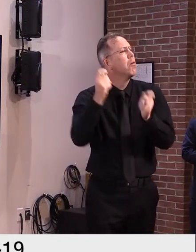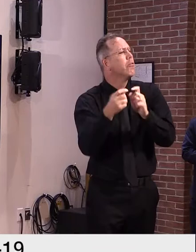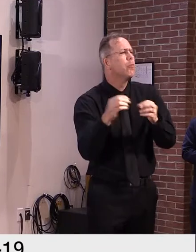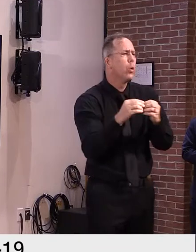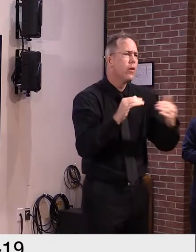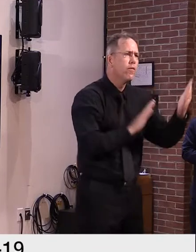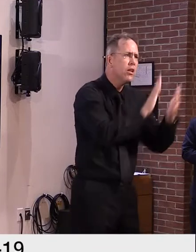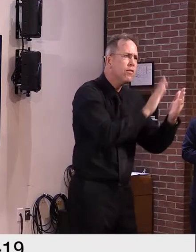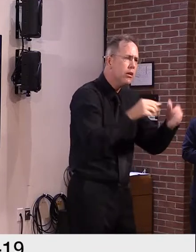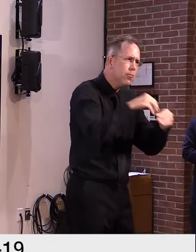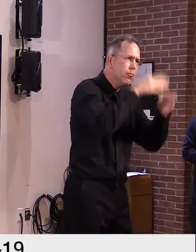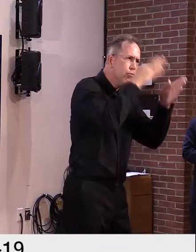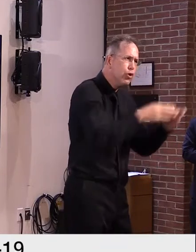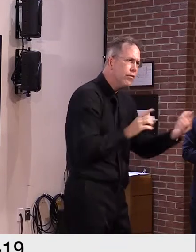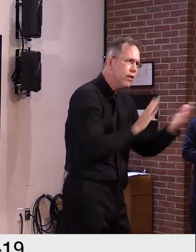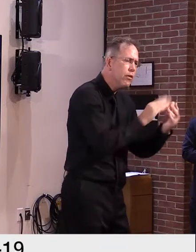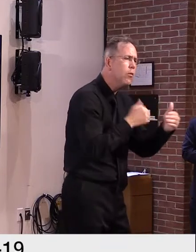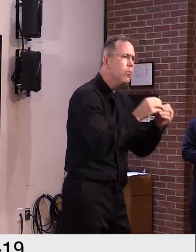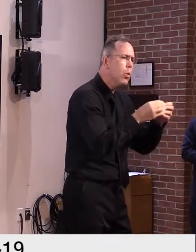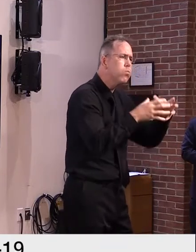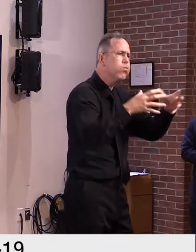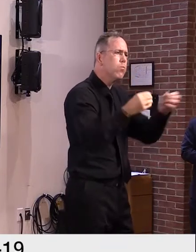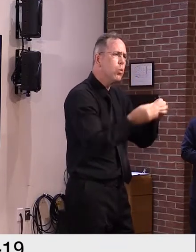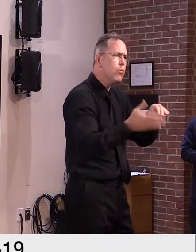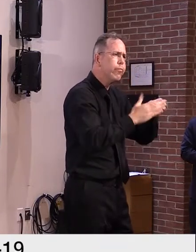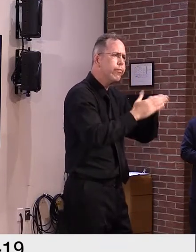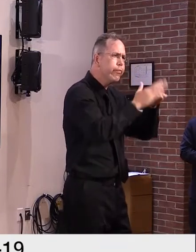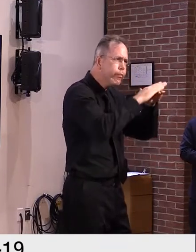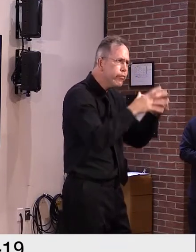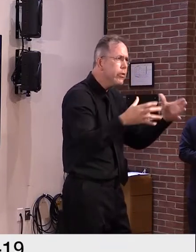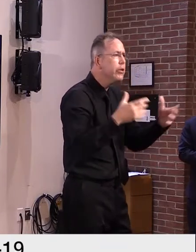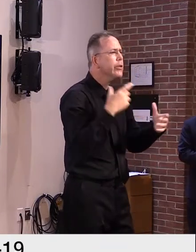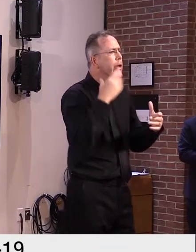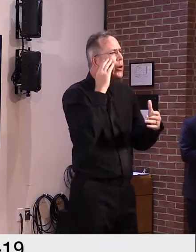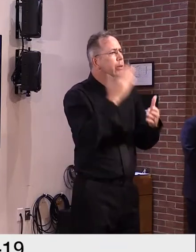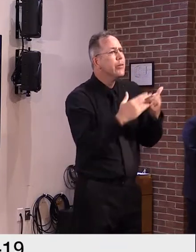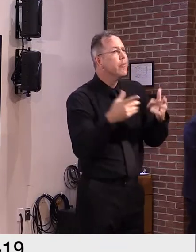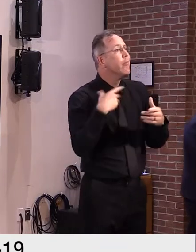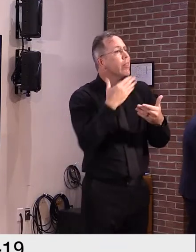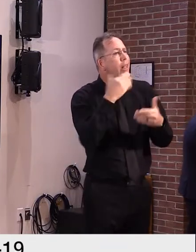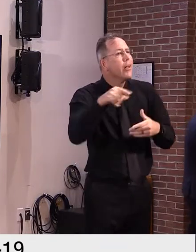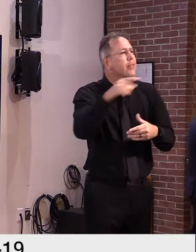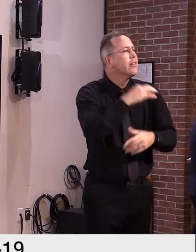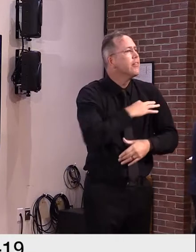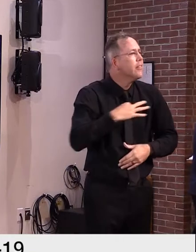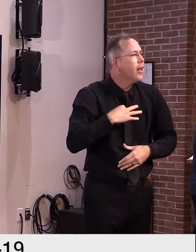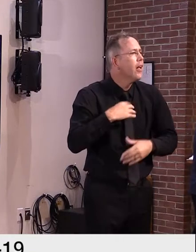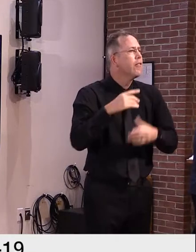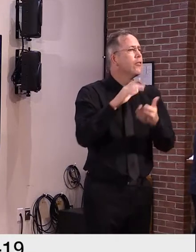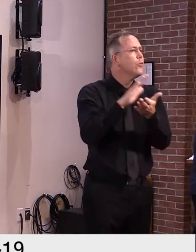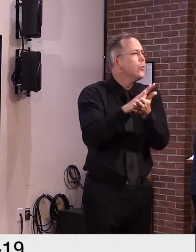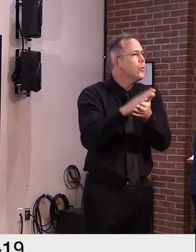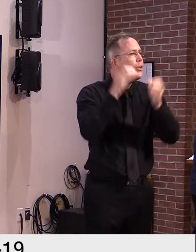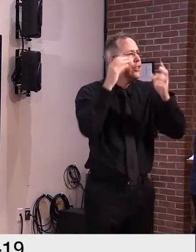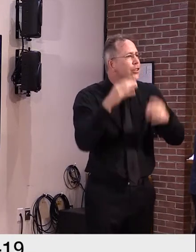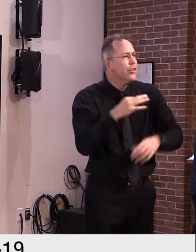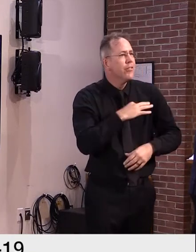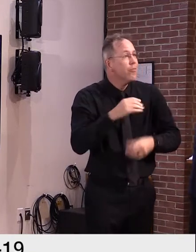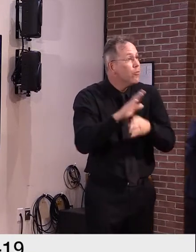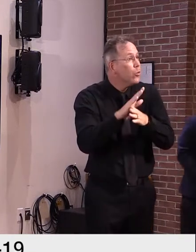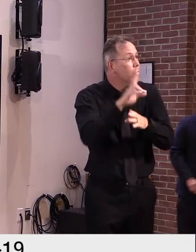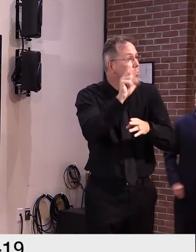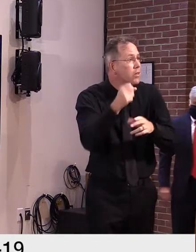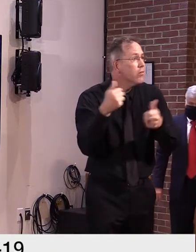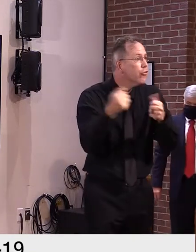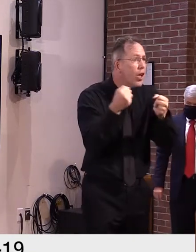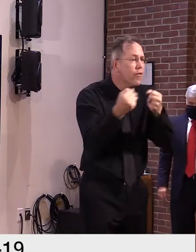superintendents, principals, teachers, school staff, bus drivers, and the maintenance staff for all you've done to make school reopening go so